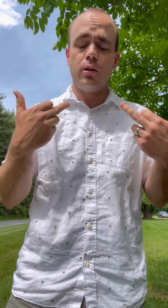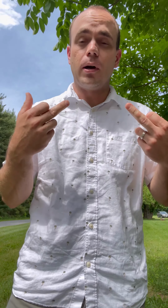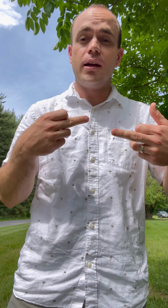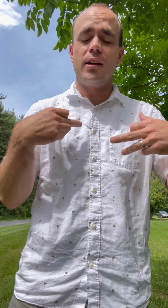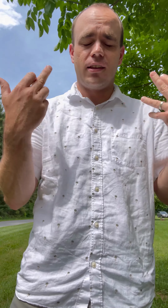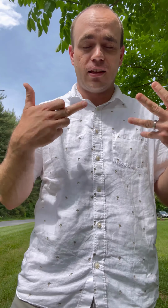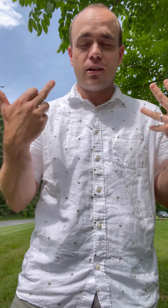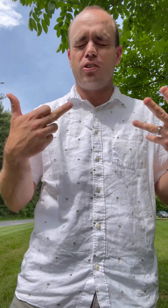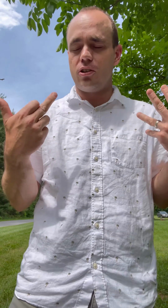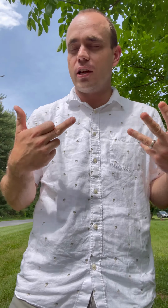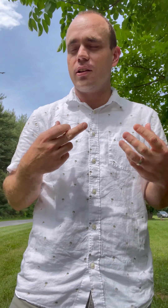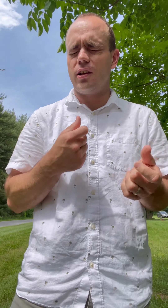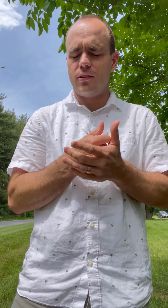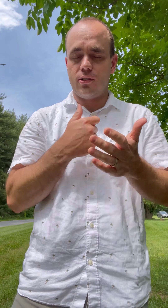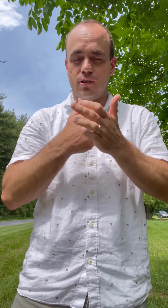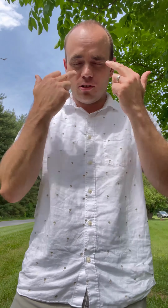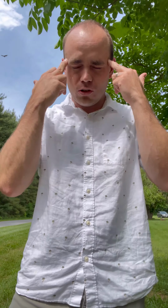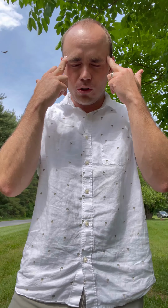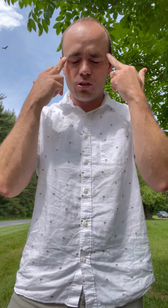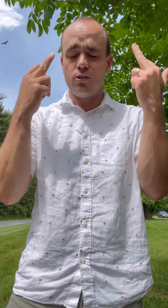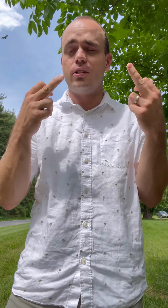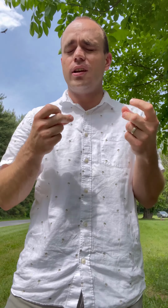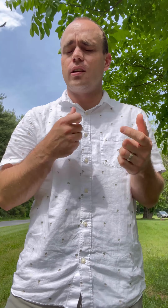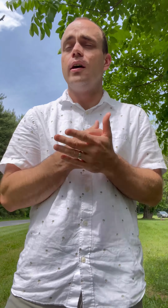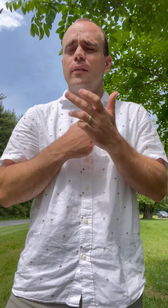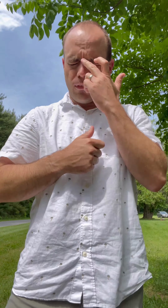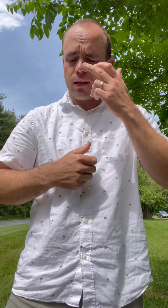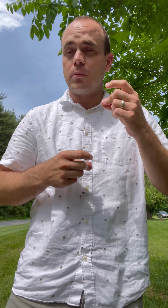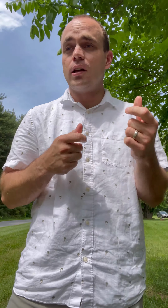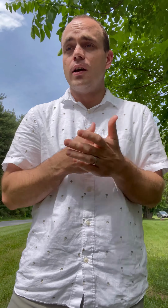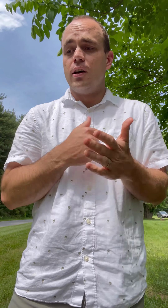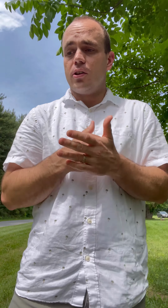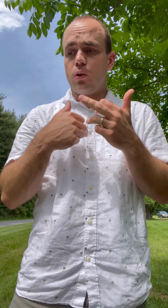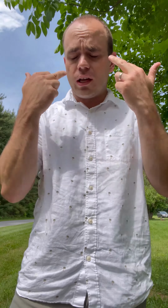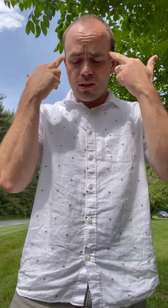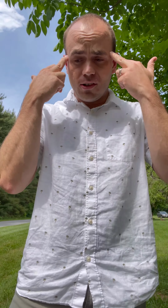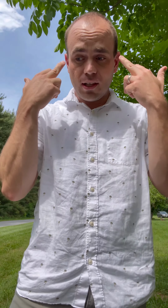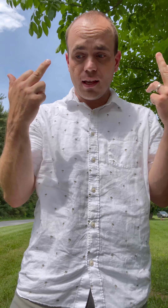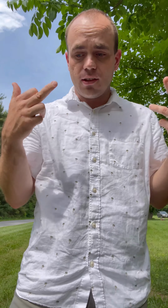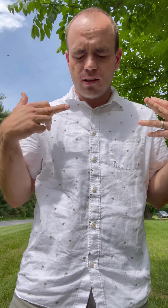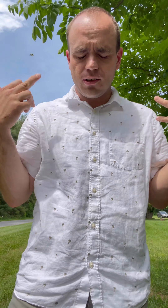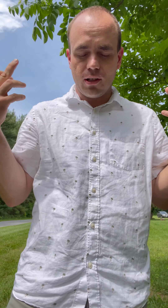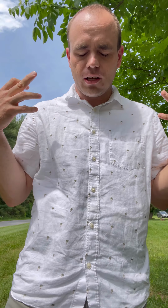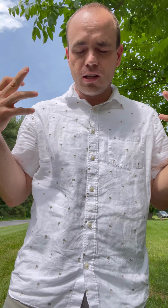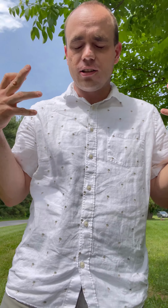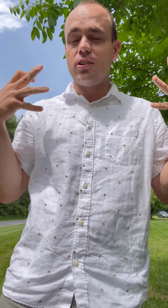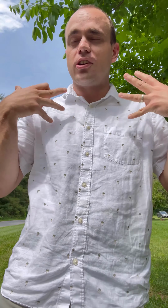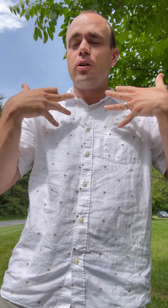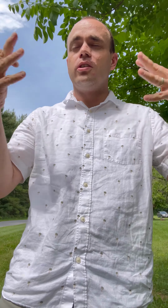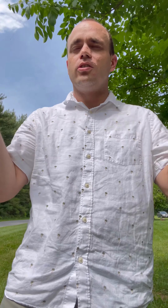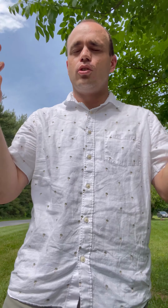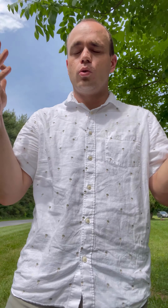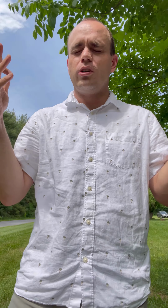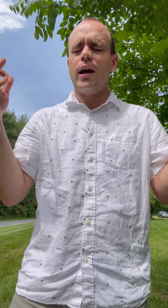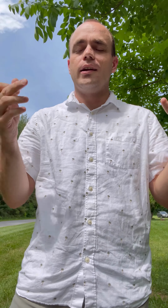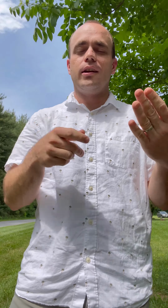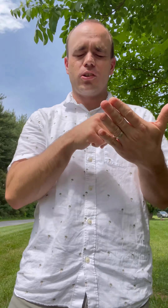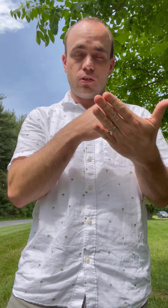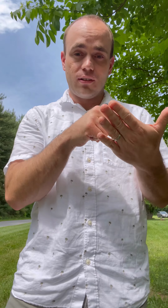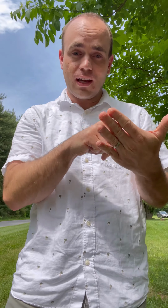by it, and they understand that it's, you know, just a tic. So I could say the tics that I need to shout in the store, I could actually type